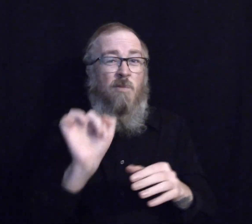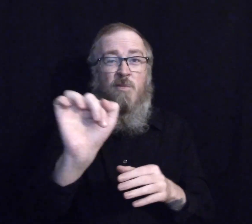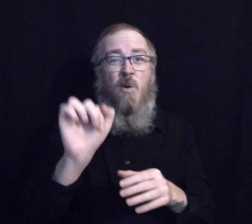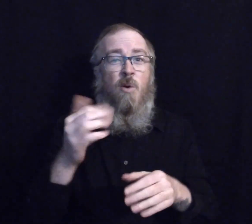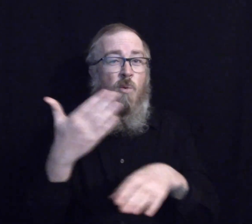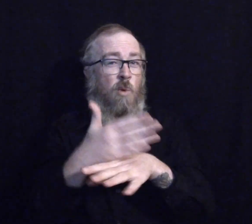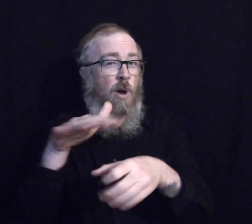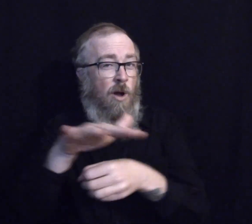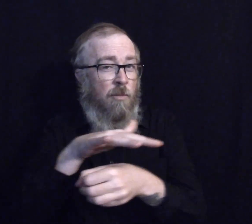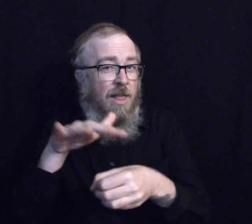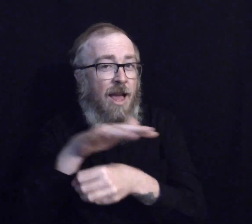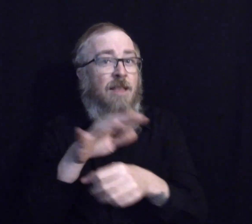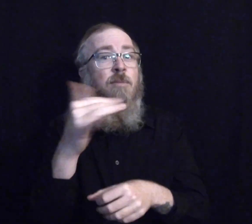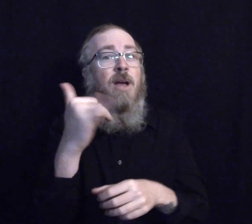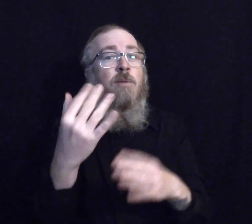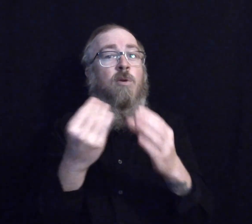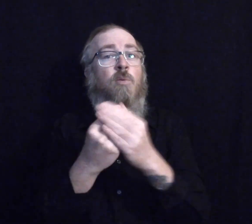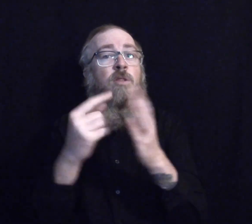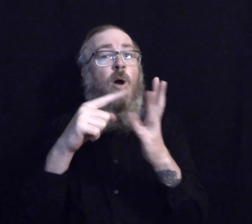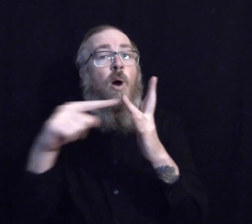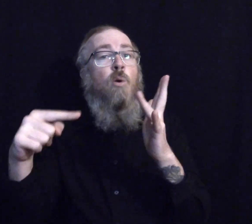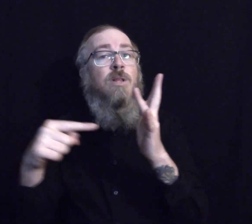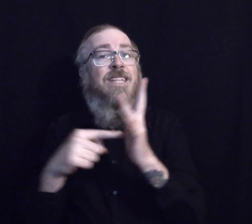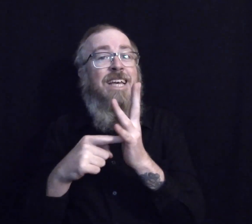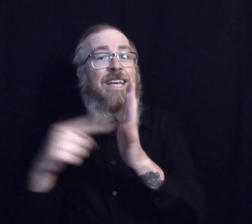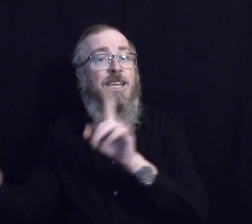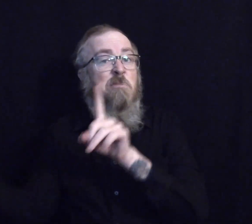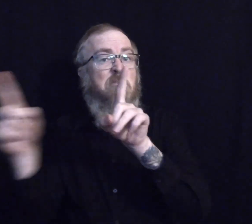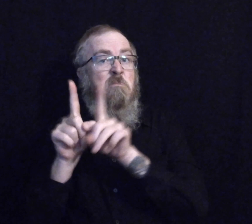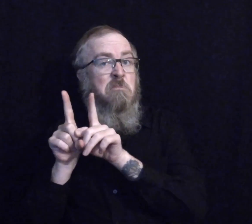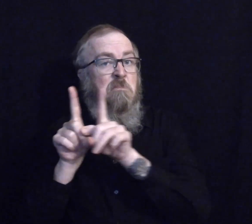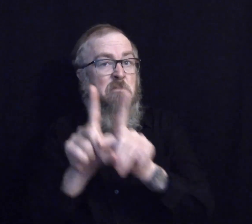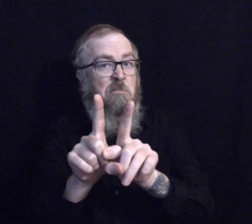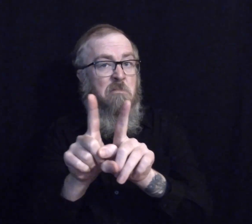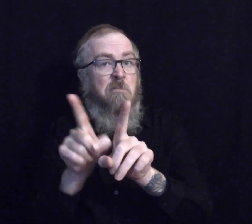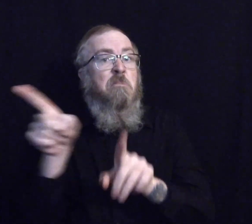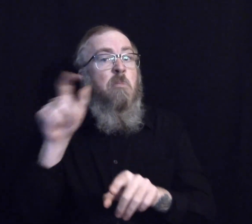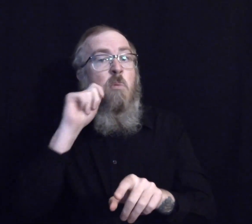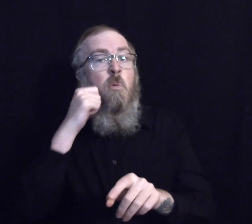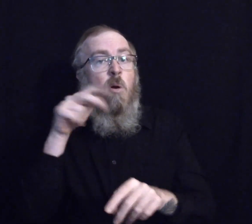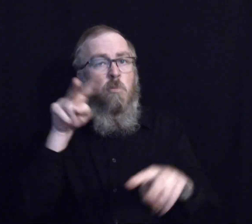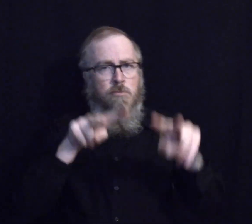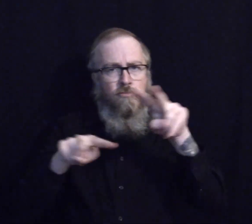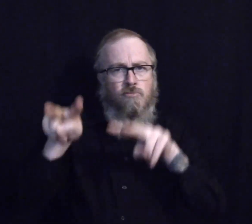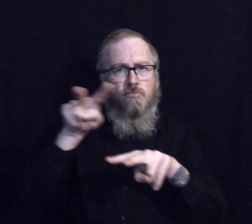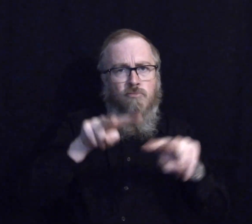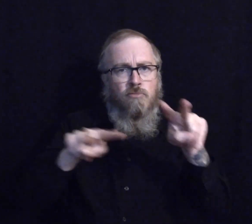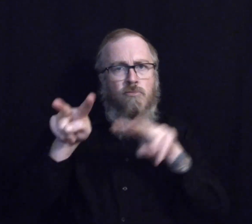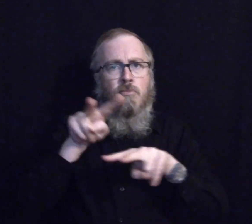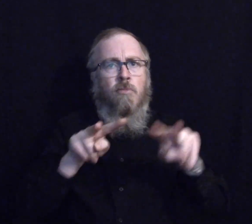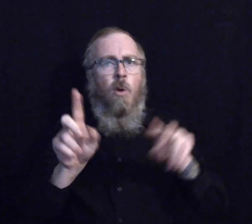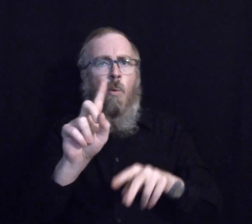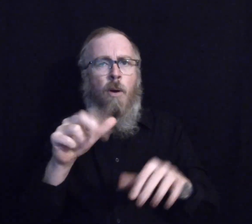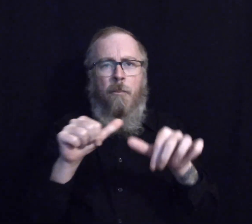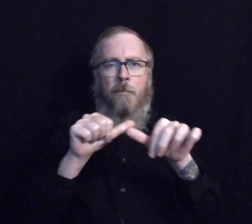arrange for a visit to your home or workplace, possibly with an occupational therapist, in order to assess